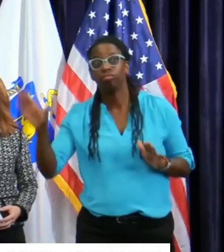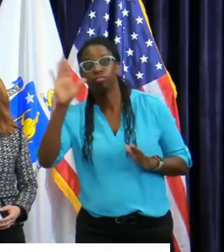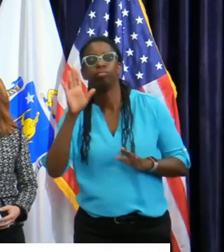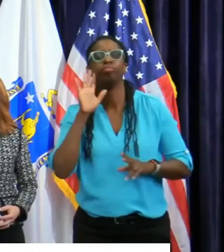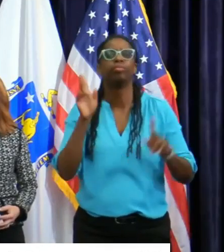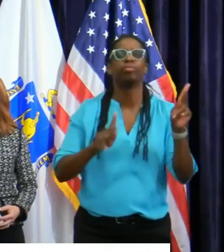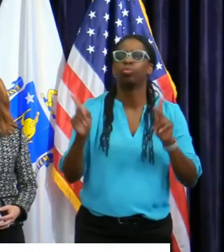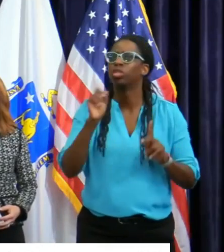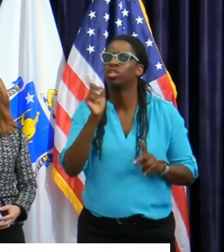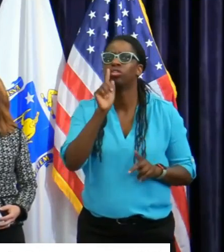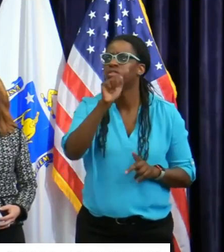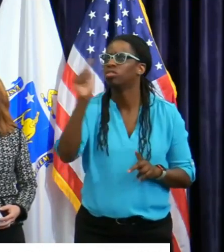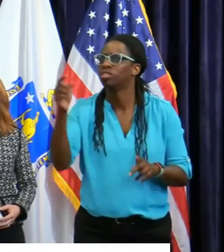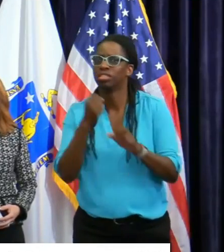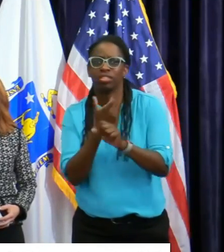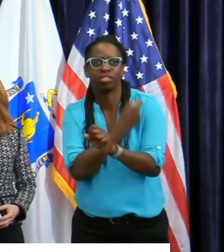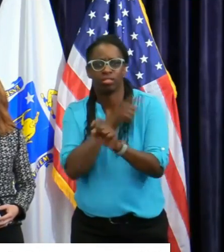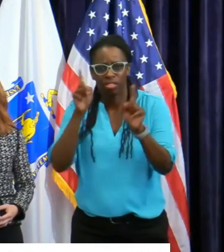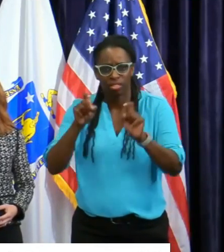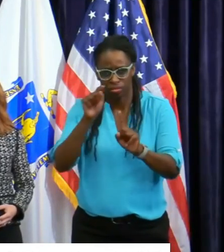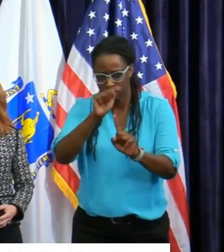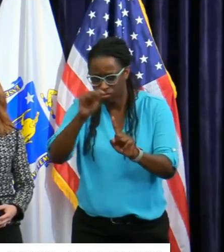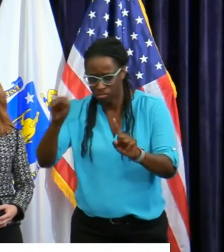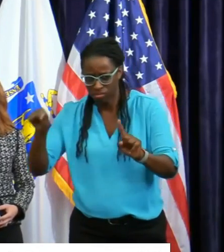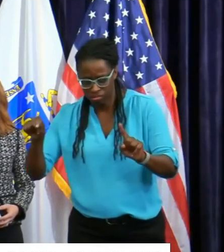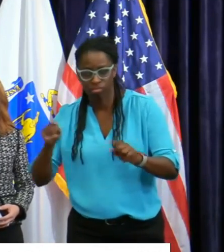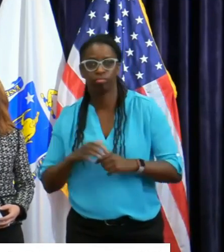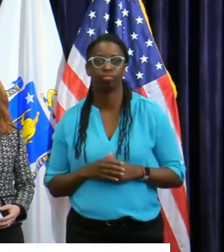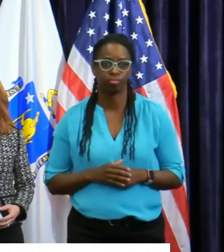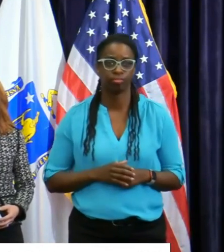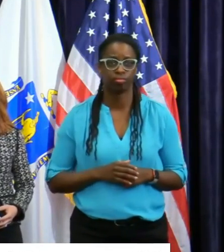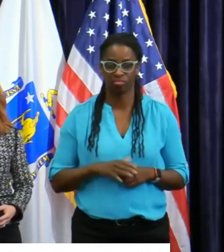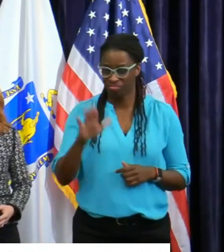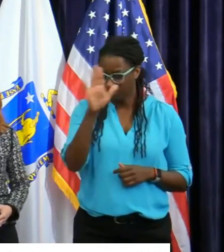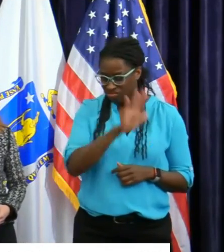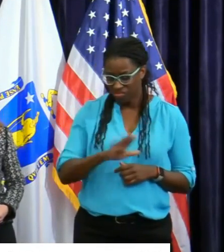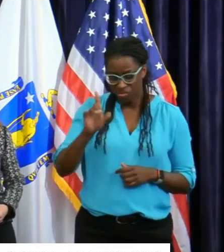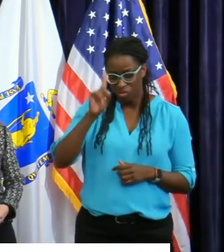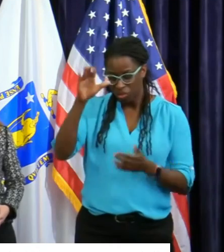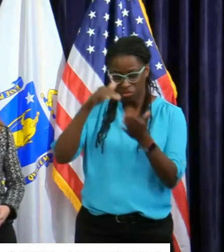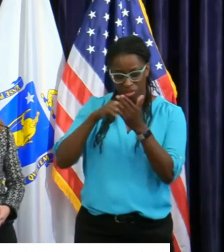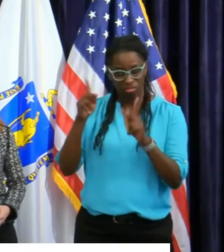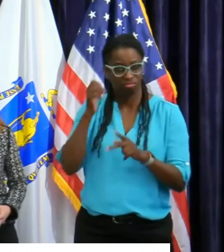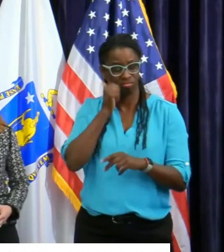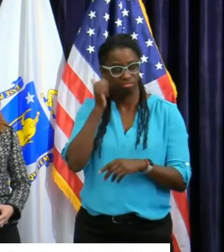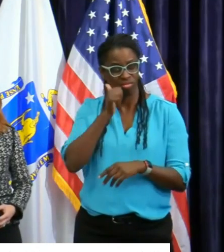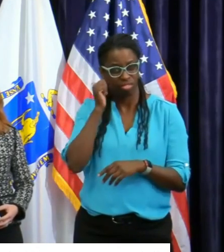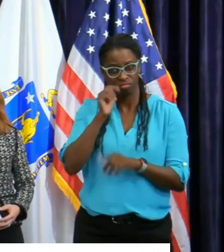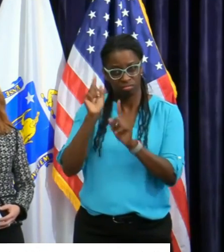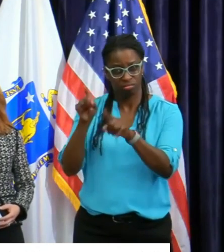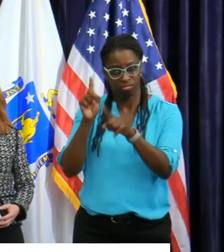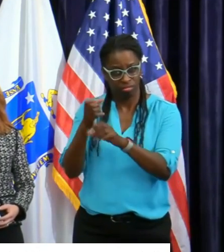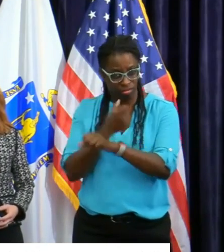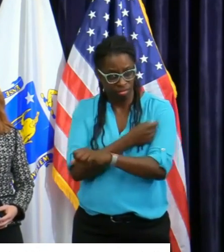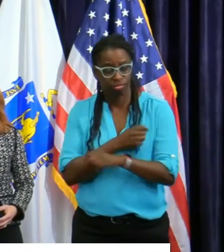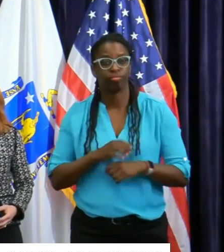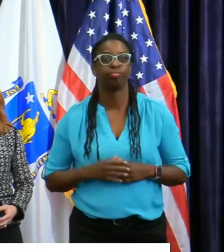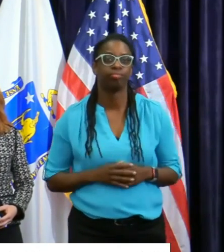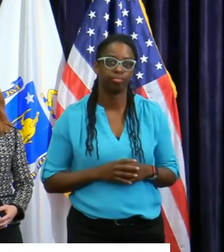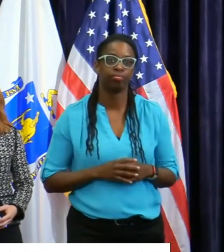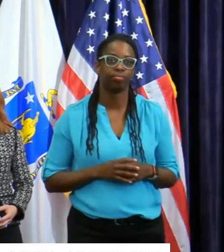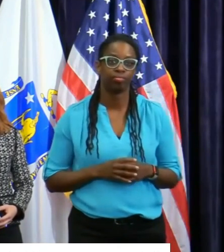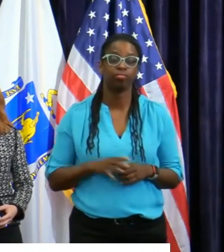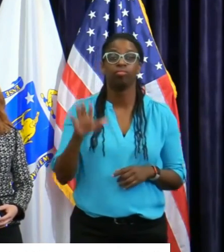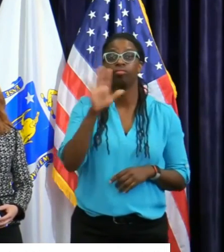currently doing about 100,000 tests a day. In addition to those sites, we also do about 70